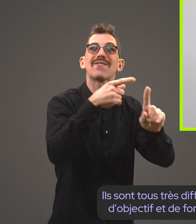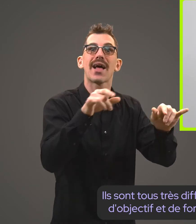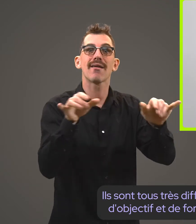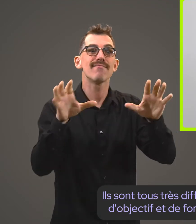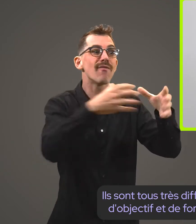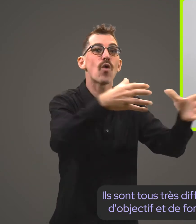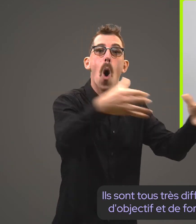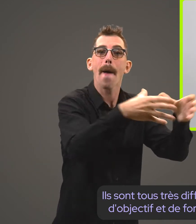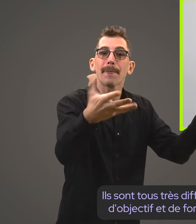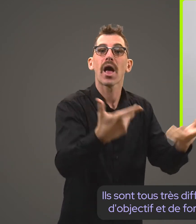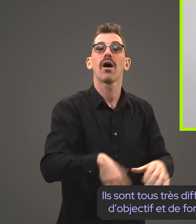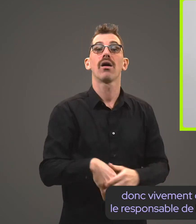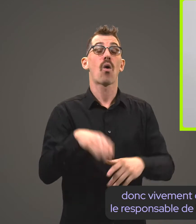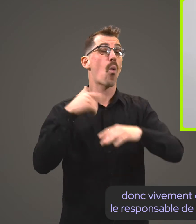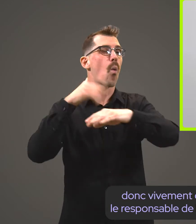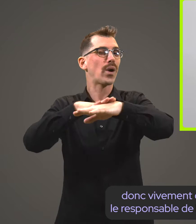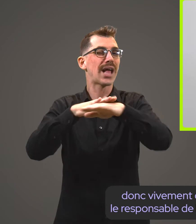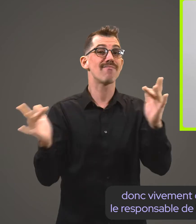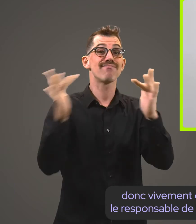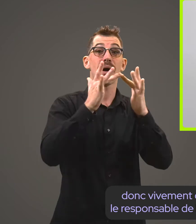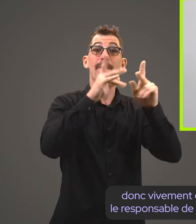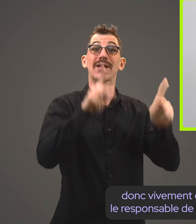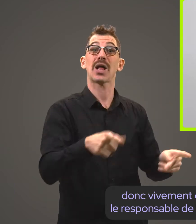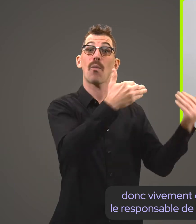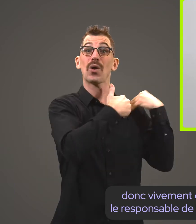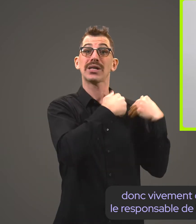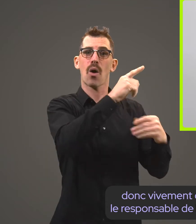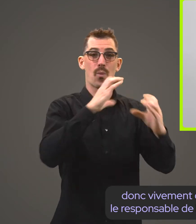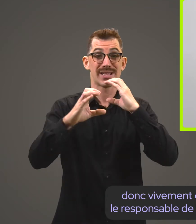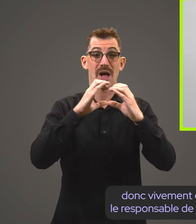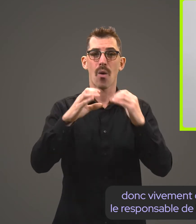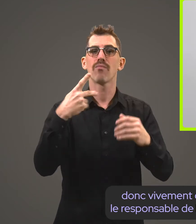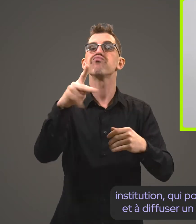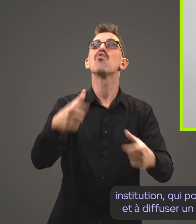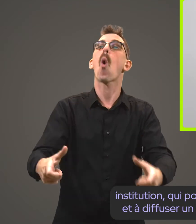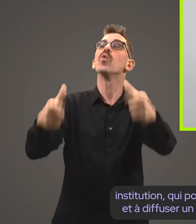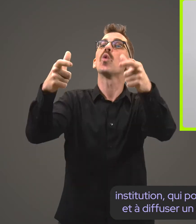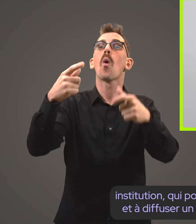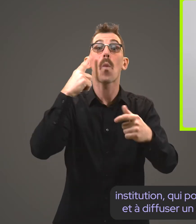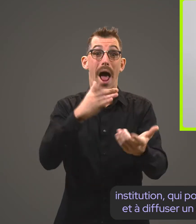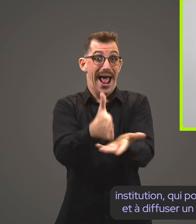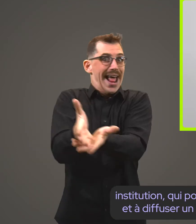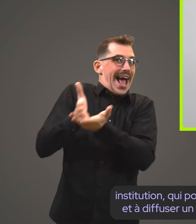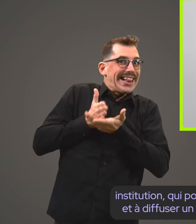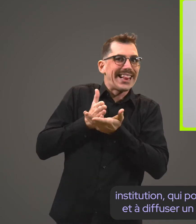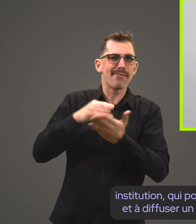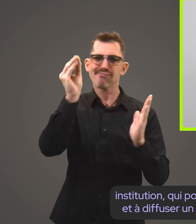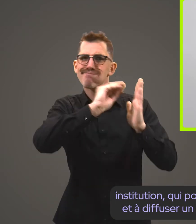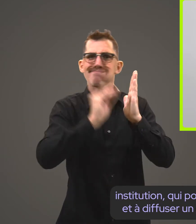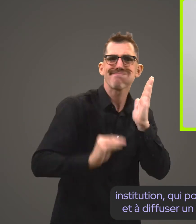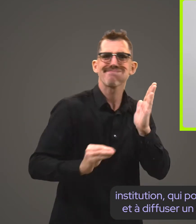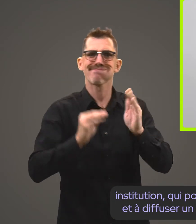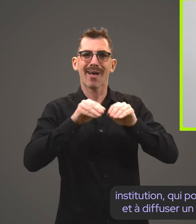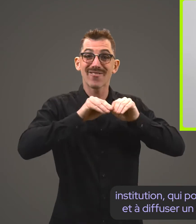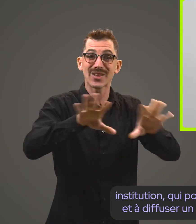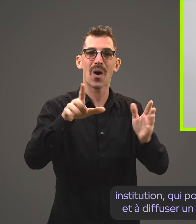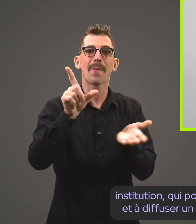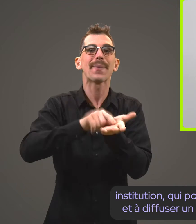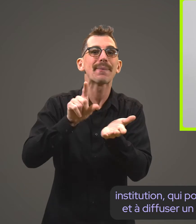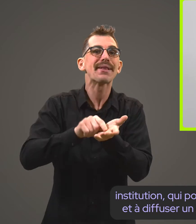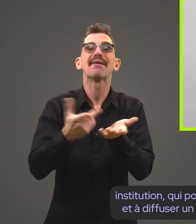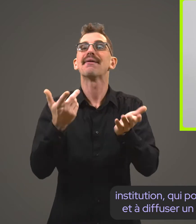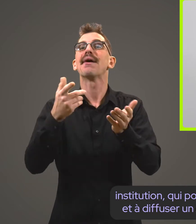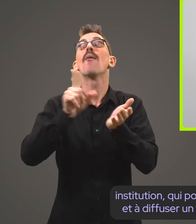and format, so I highly recommend that you get in touch with a communications officer at your institution who can help you in developing